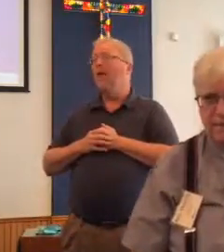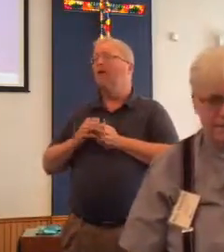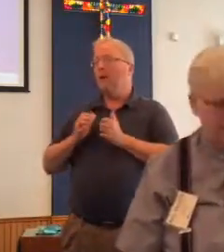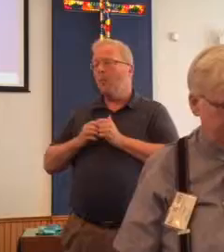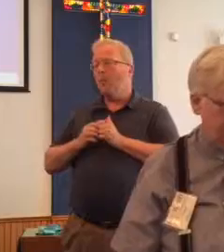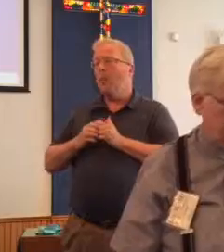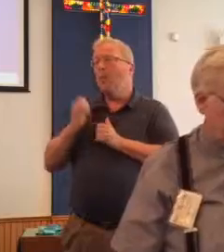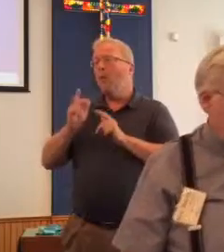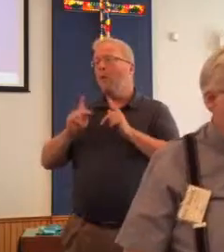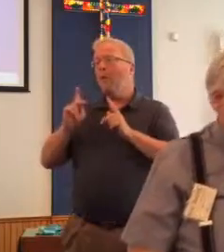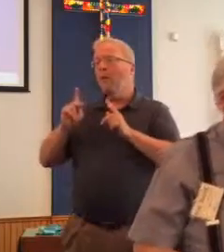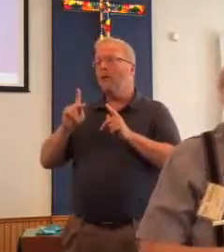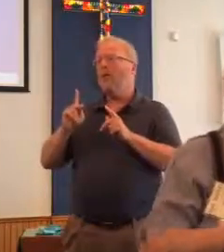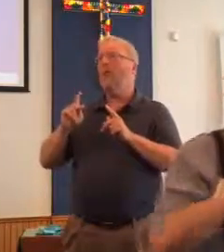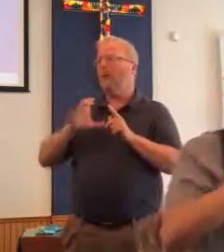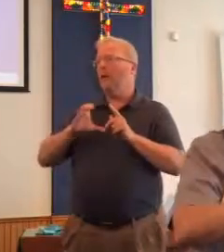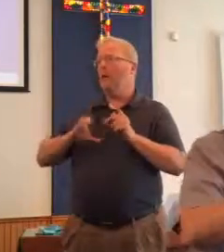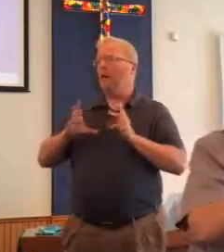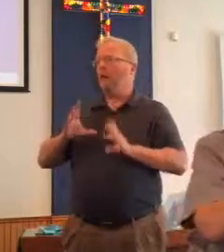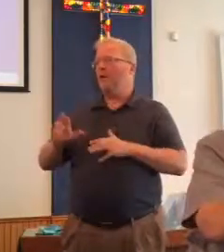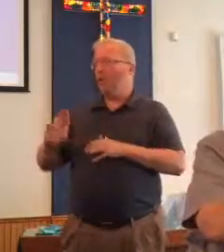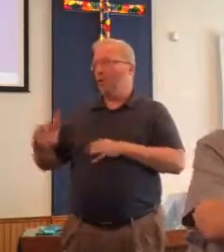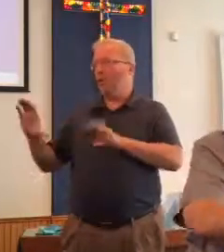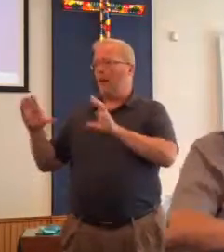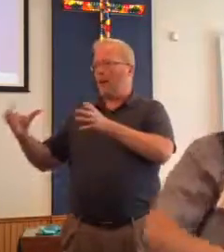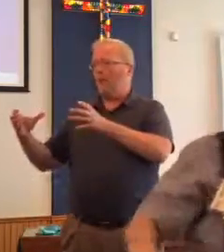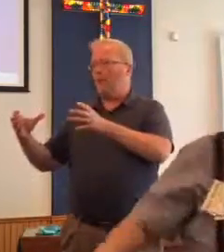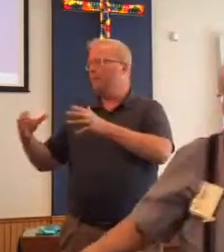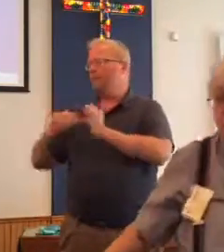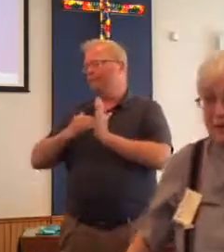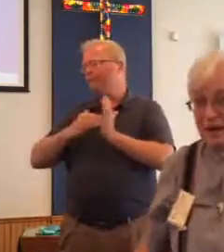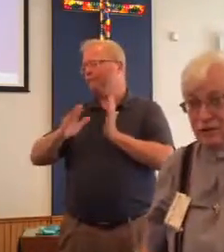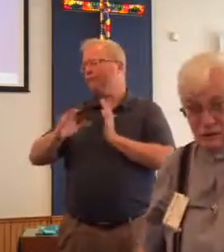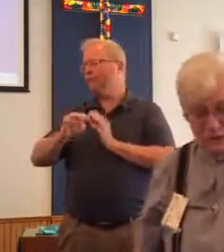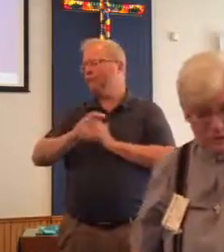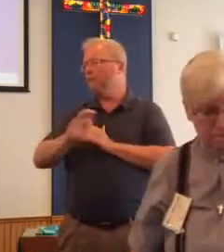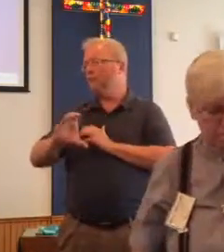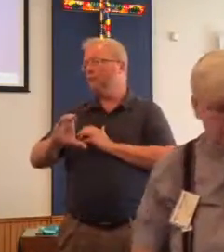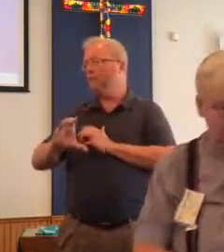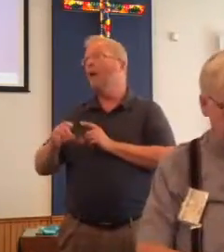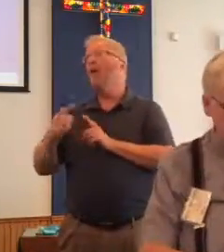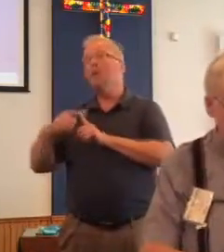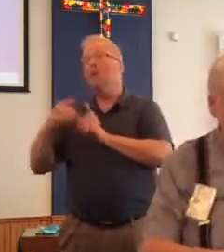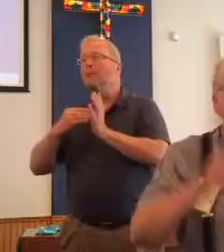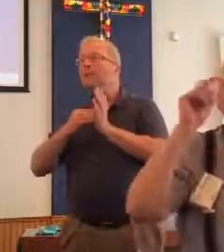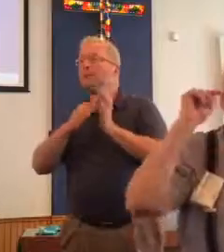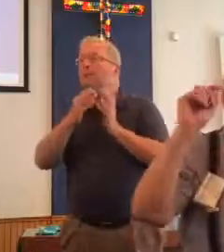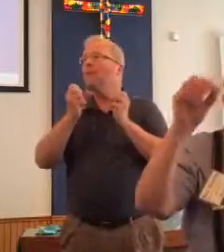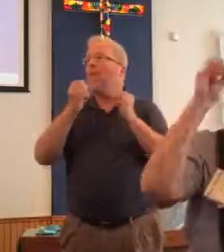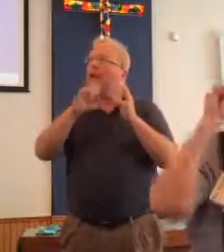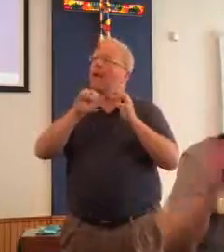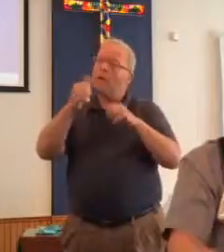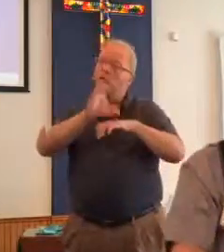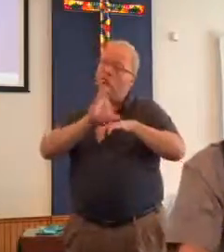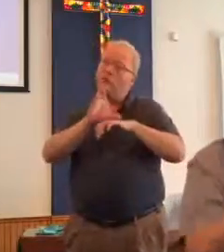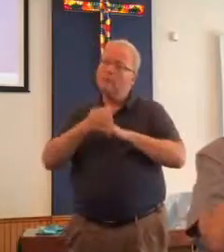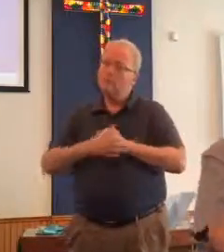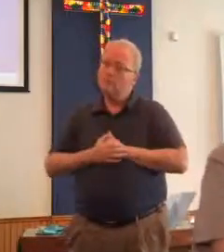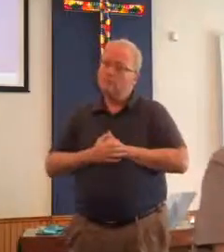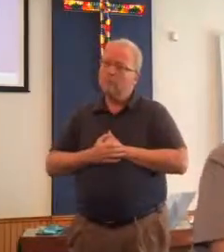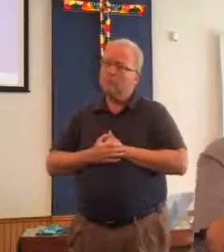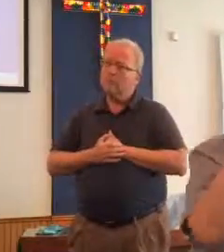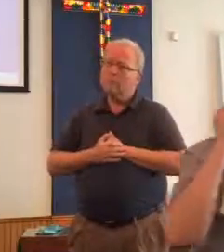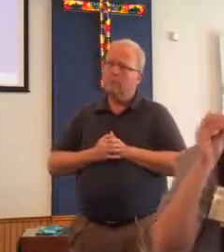MCC, and also doesn't include many mainstream denominations. My friends,